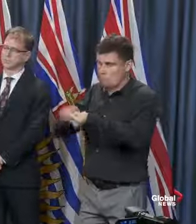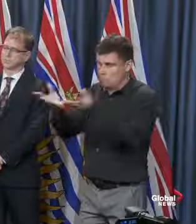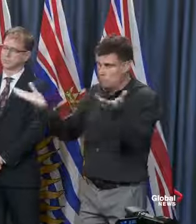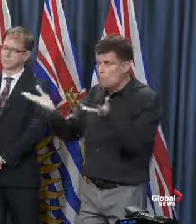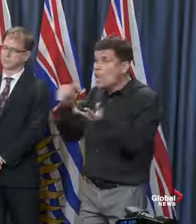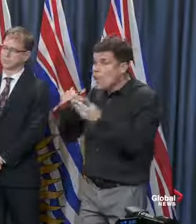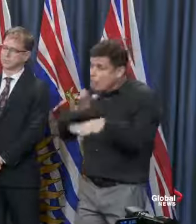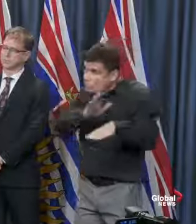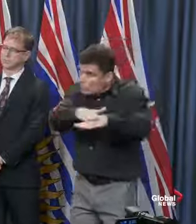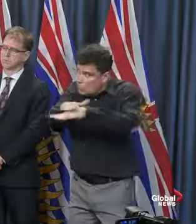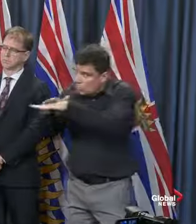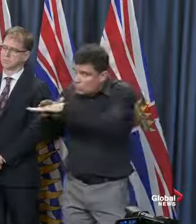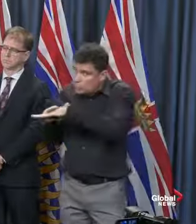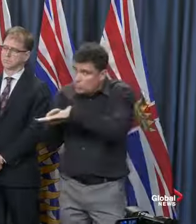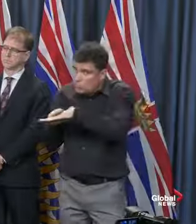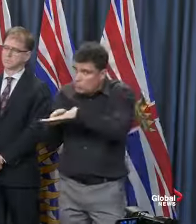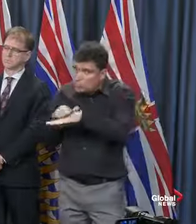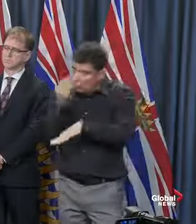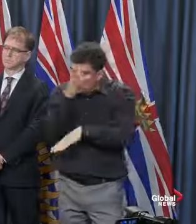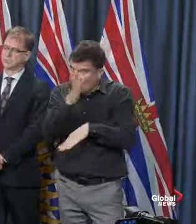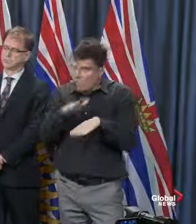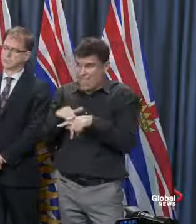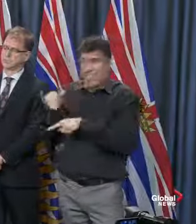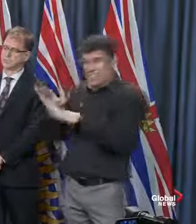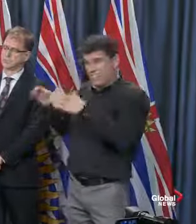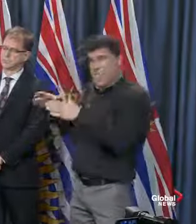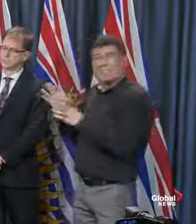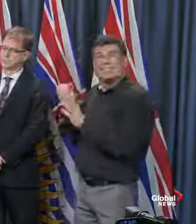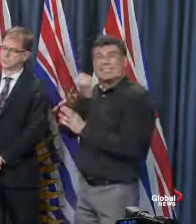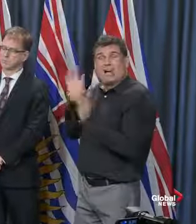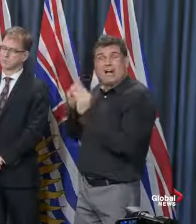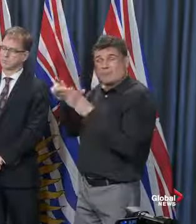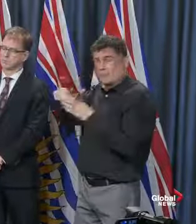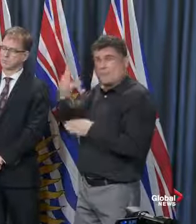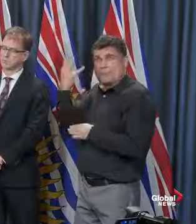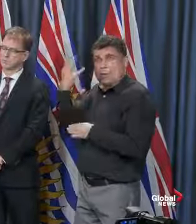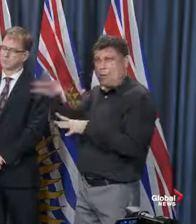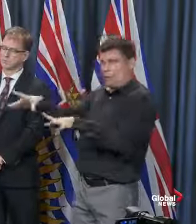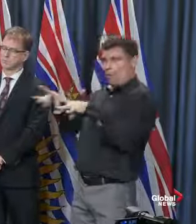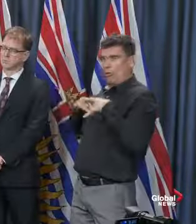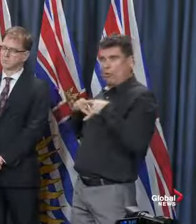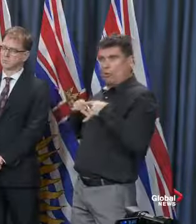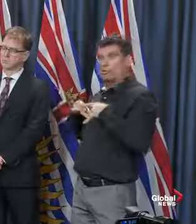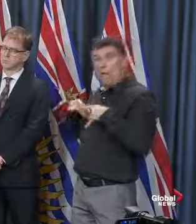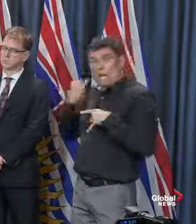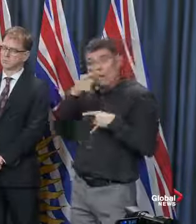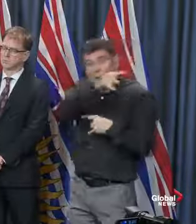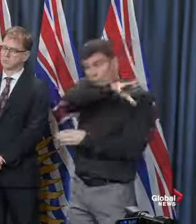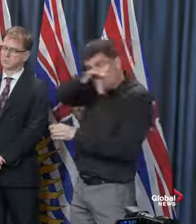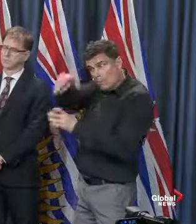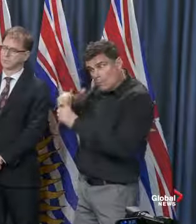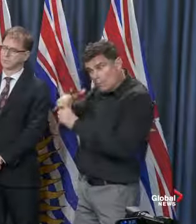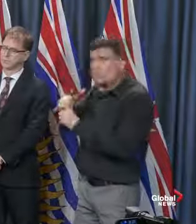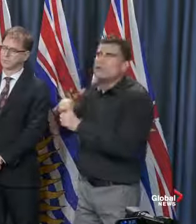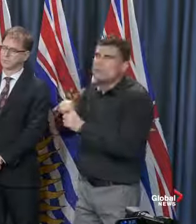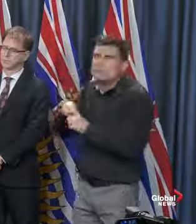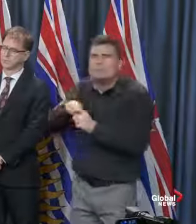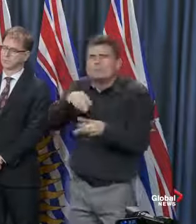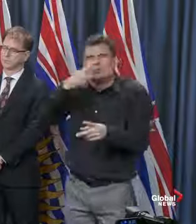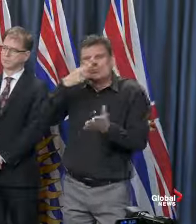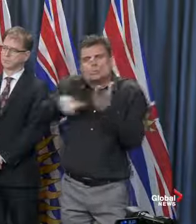been an exposure event at that conference, and we're now starting to see people who've turned